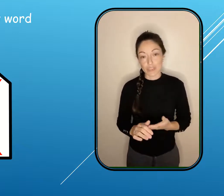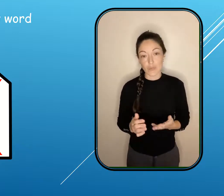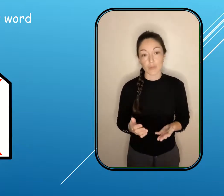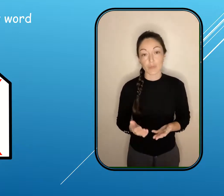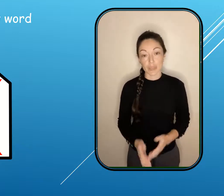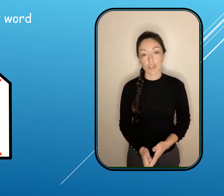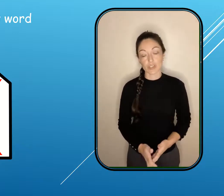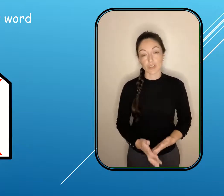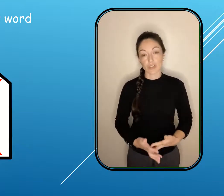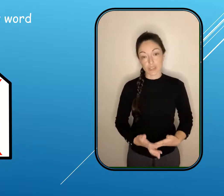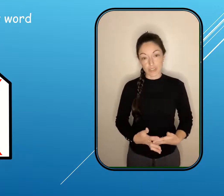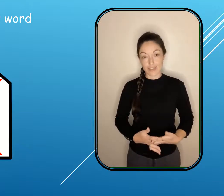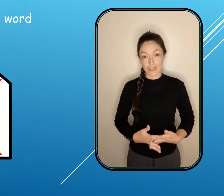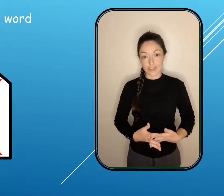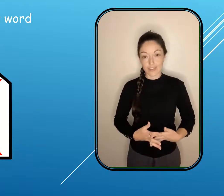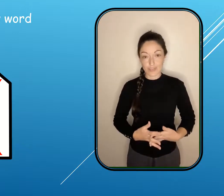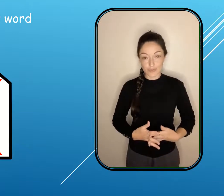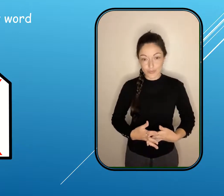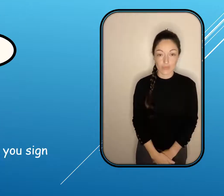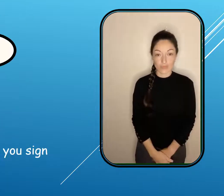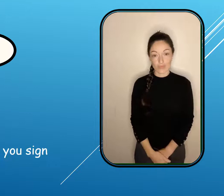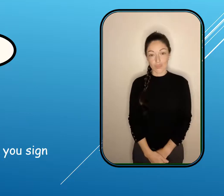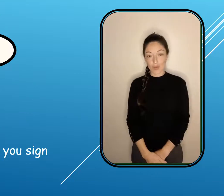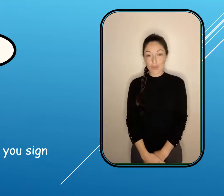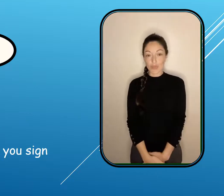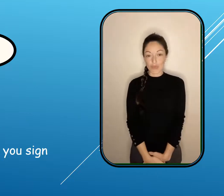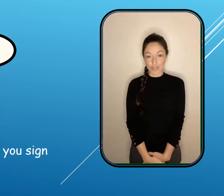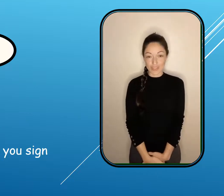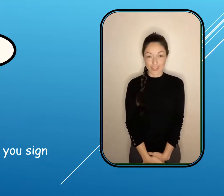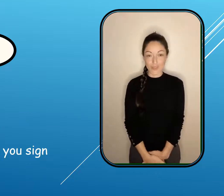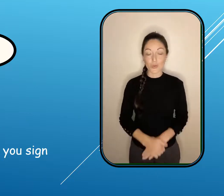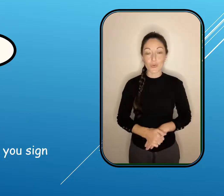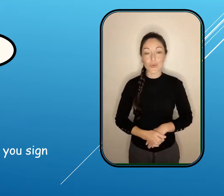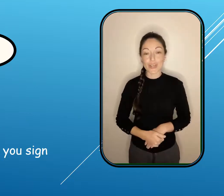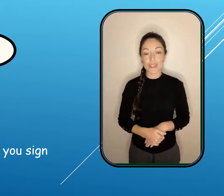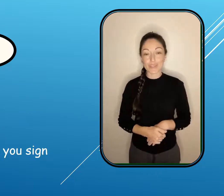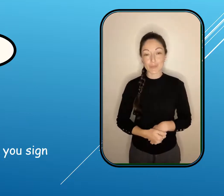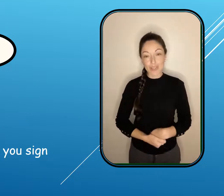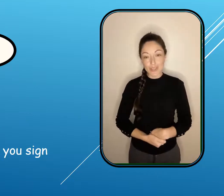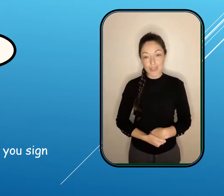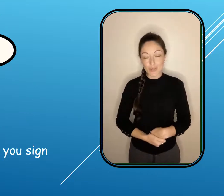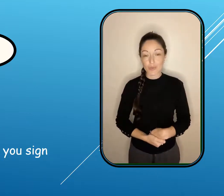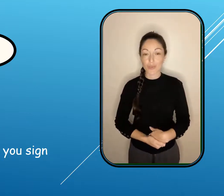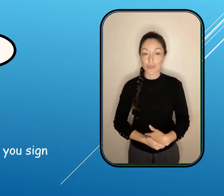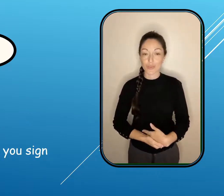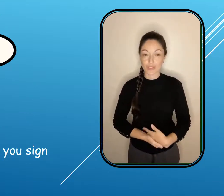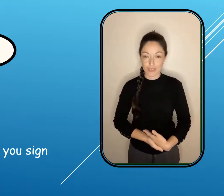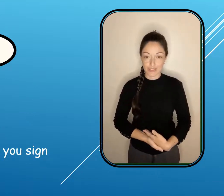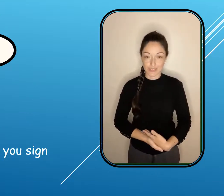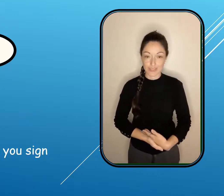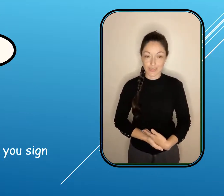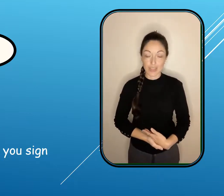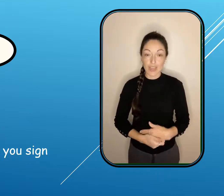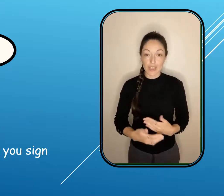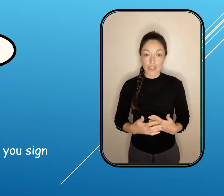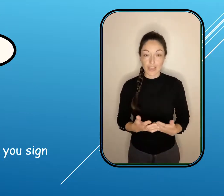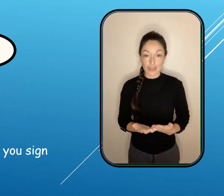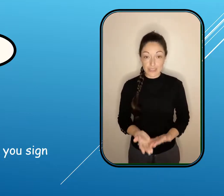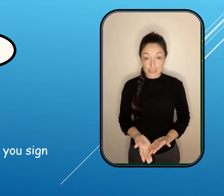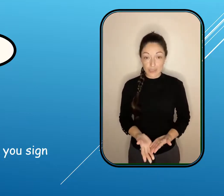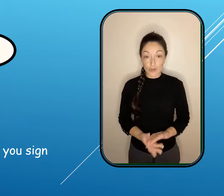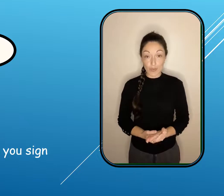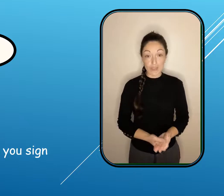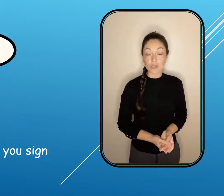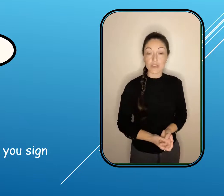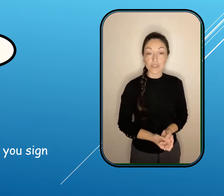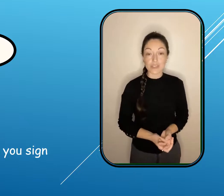want to give them the best chance of understanding us. Number 3, always speak with your signs. The